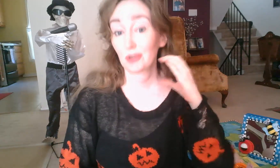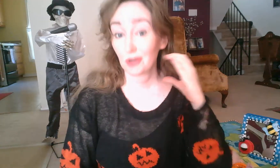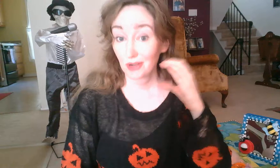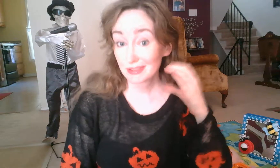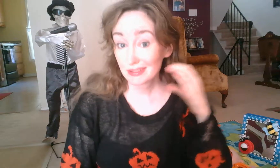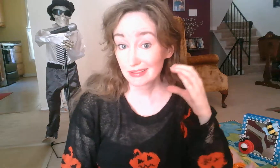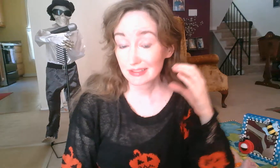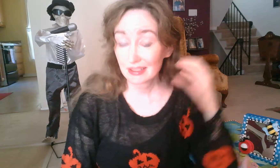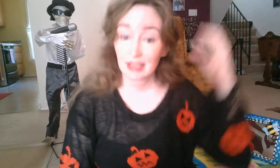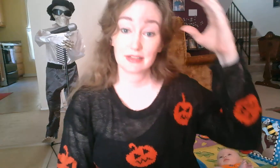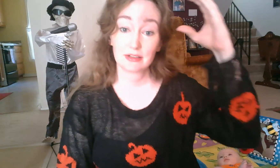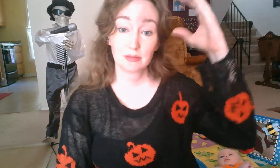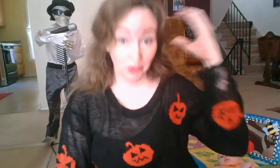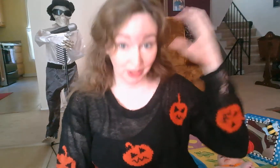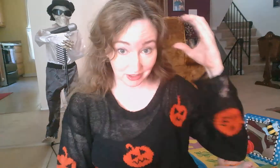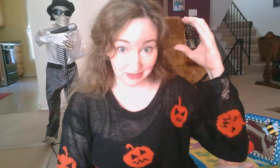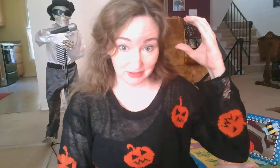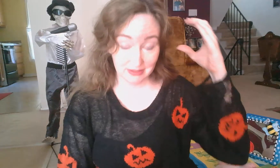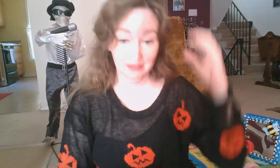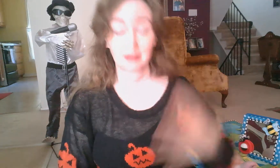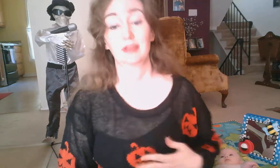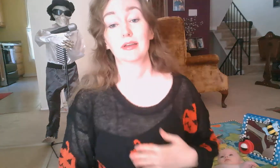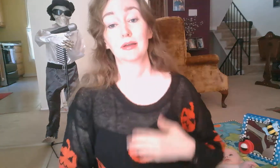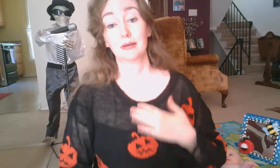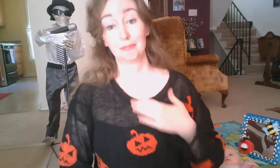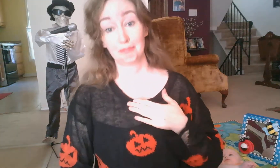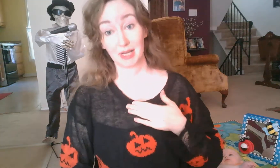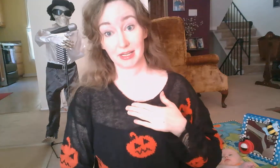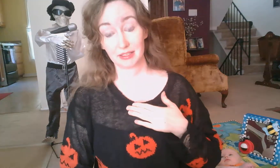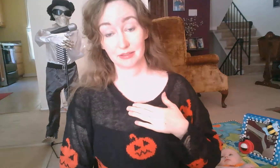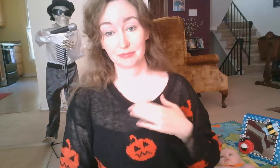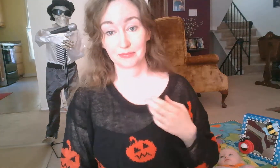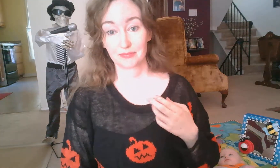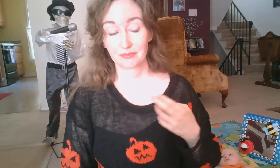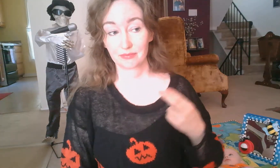girl cousins and her boy cousins, my